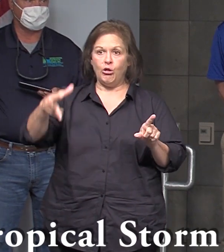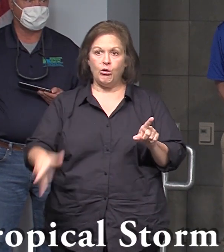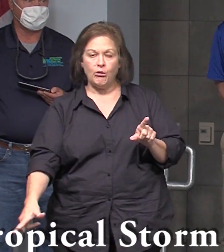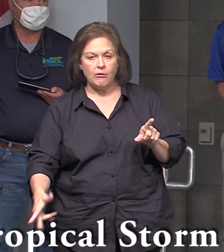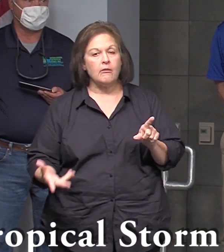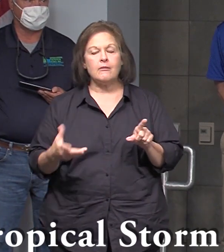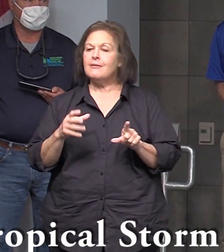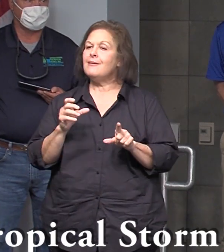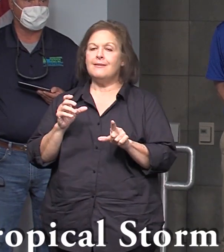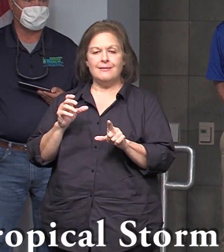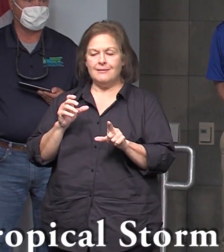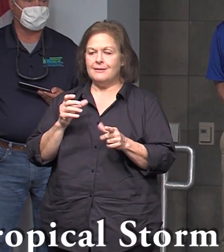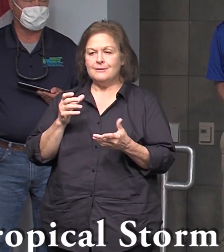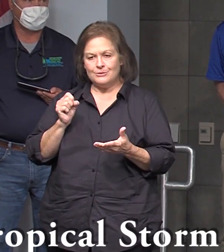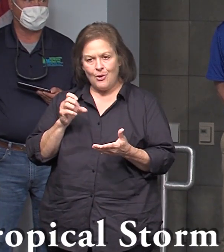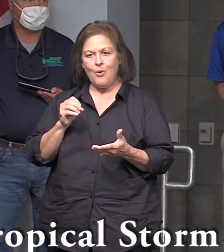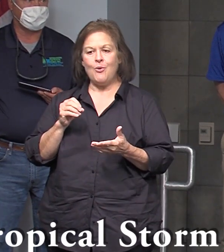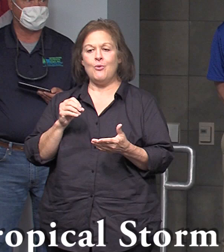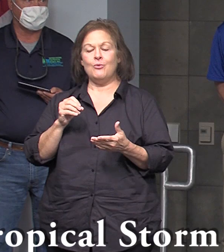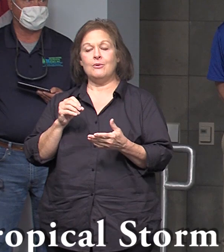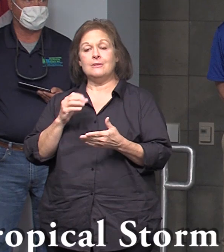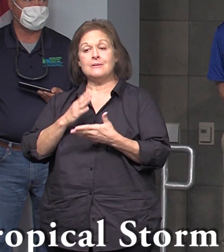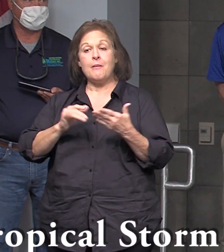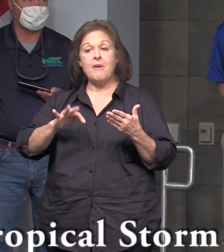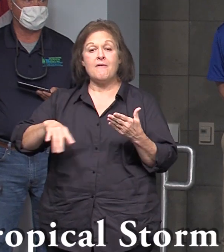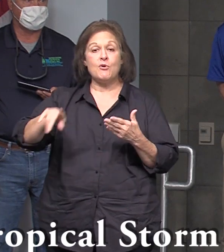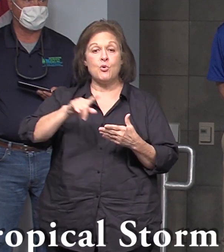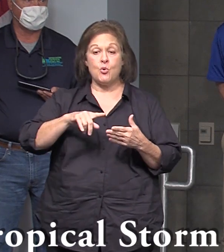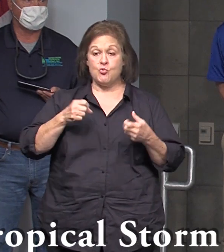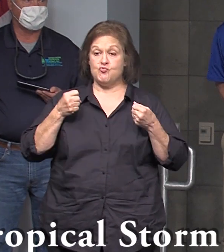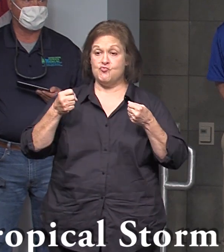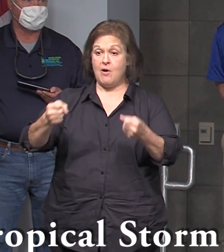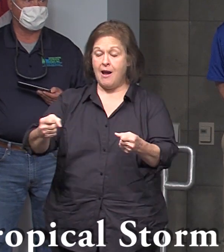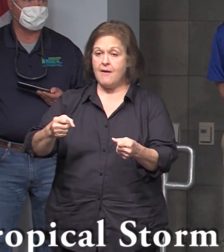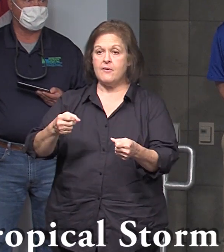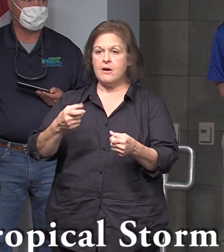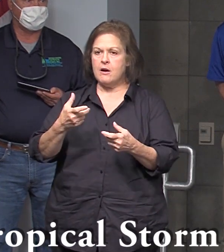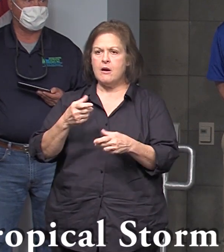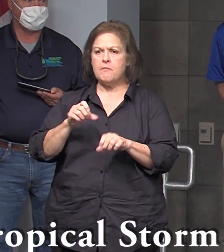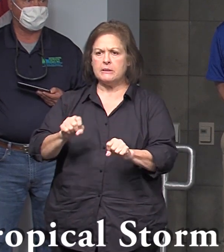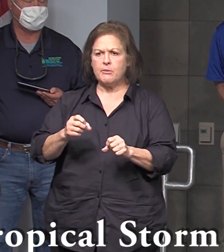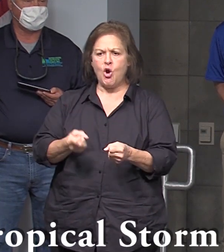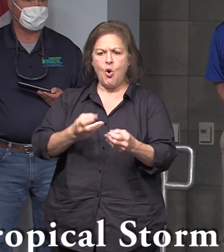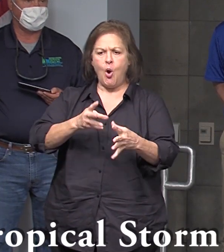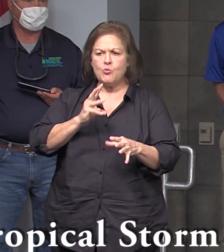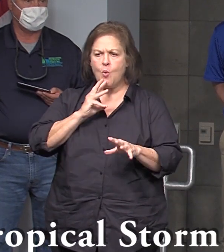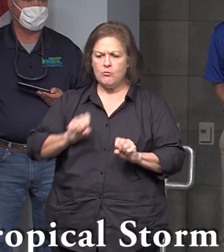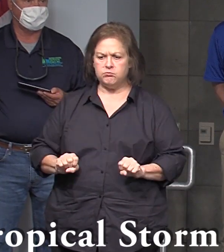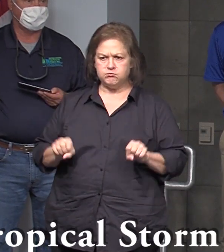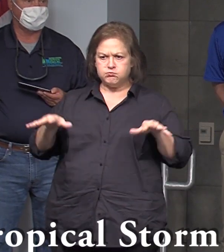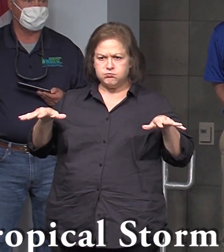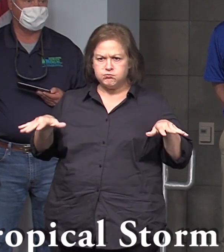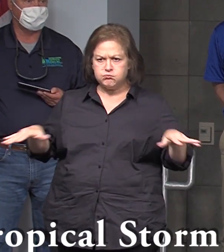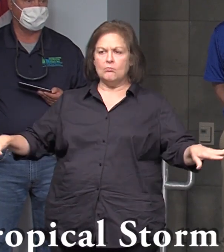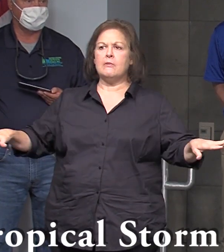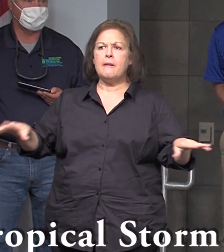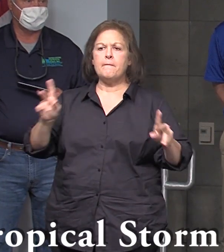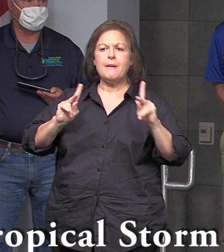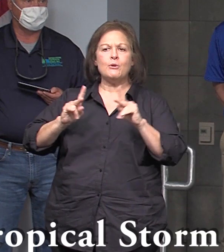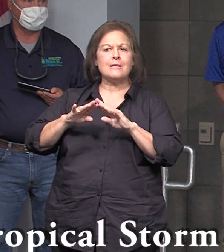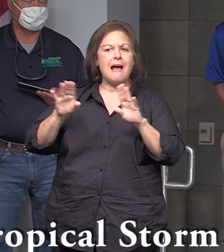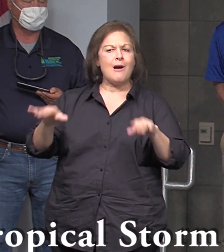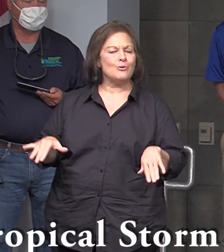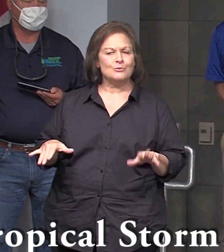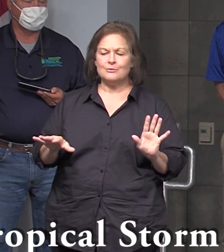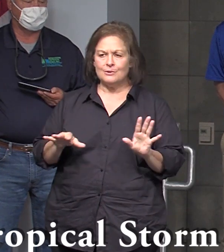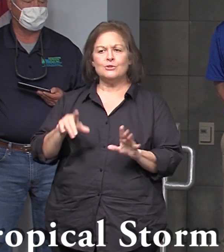And worst of all, you could push water into somebody's home that wouldn't ordinarily have had water in their home because you're driving through the neighborhood and causing a wake.